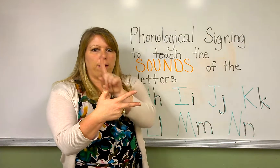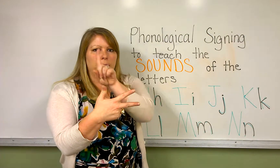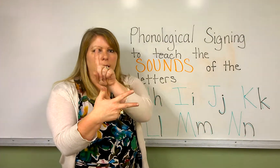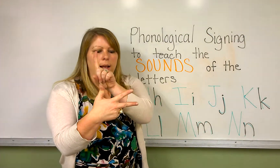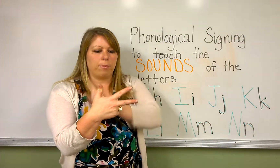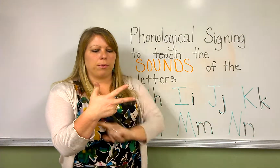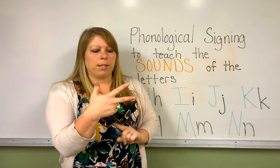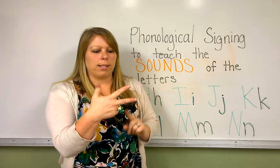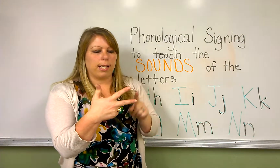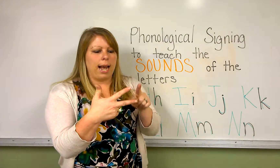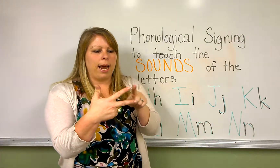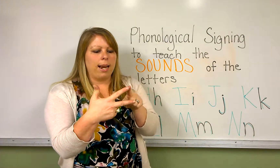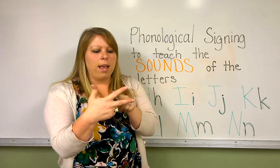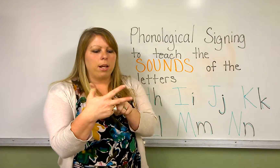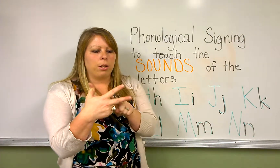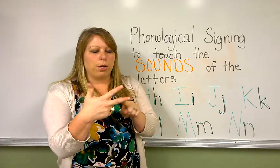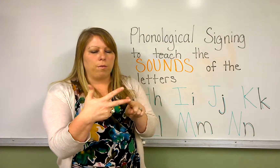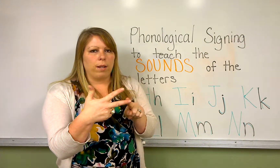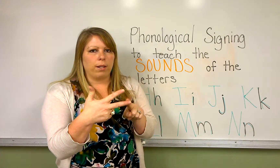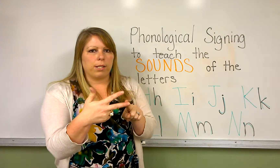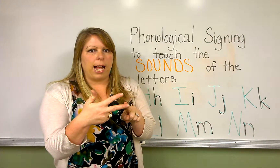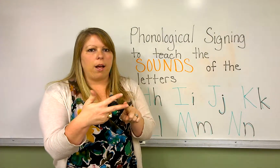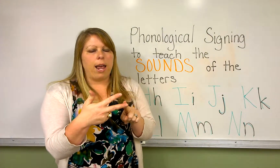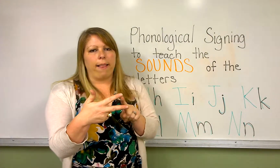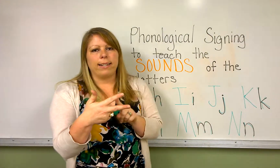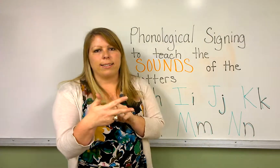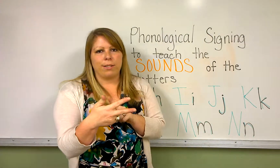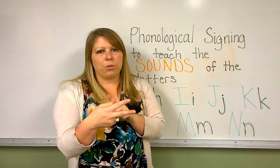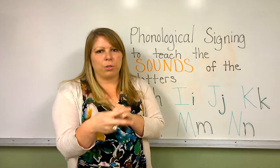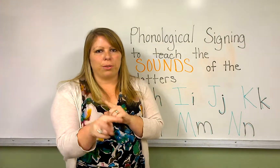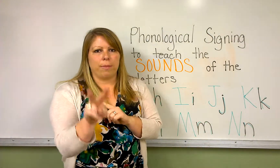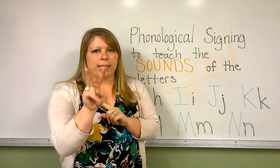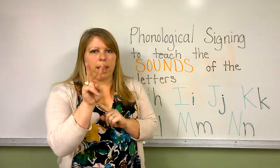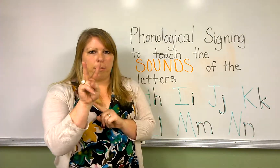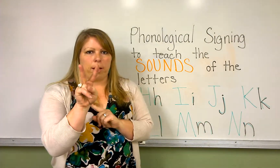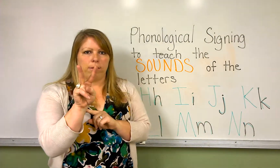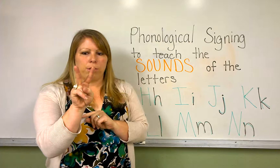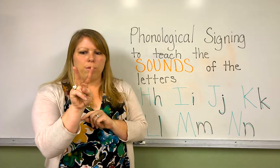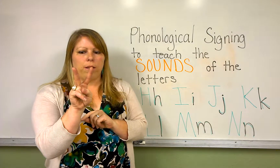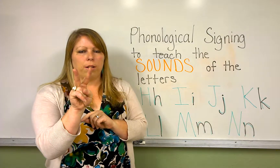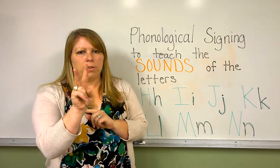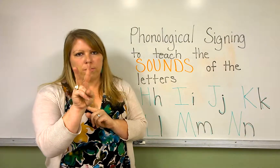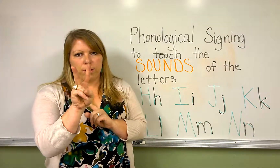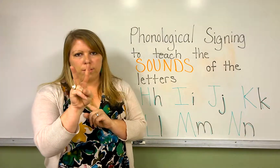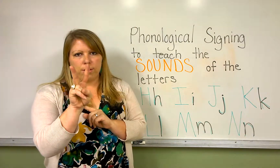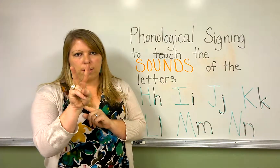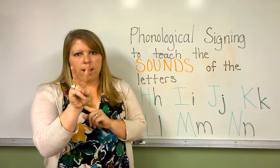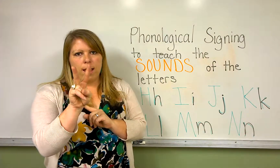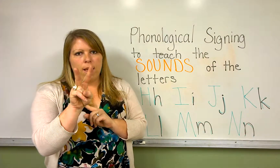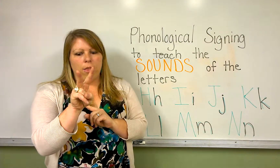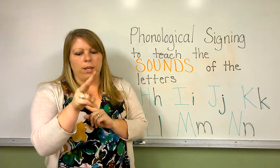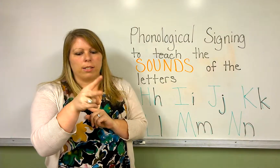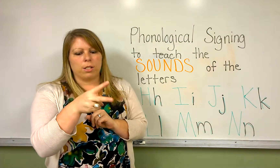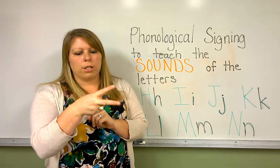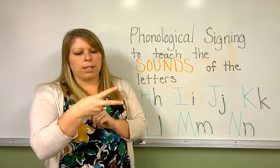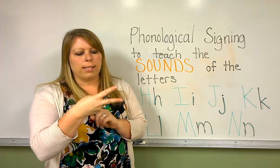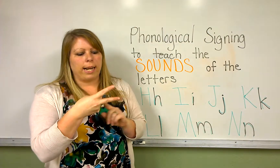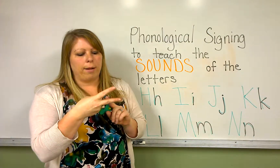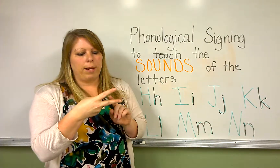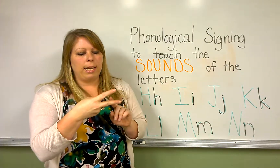thumb up towards the sky, two fingers out. I like to teach children by telling them to use two fingers first, then to turn it sideways